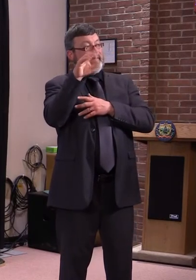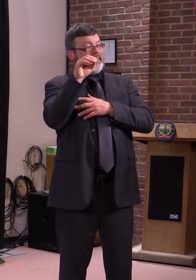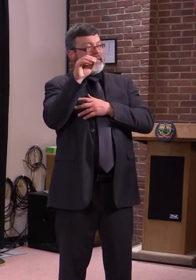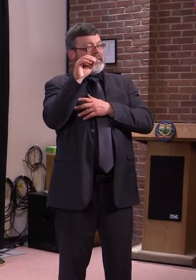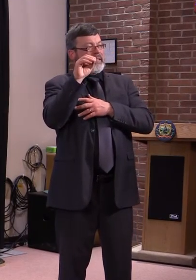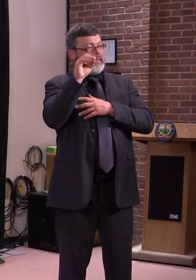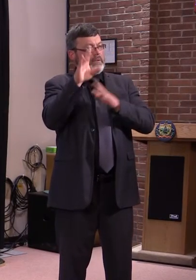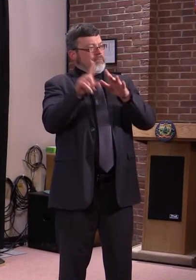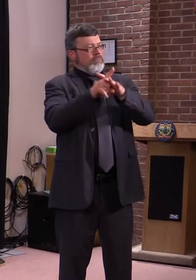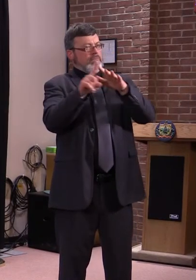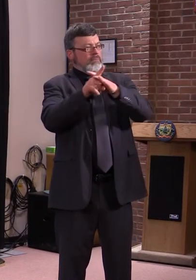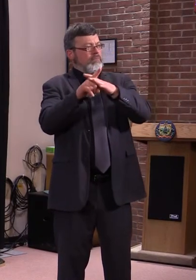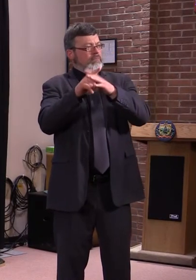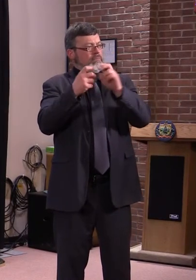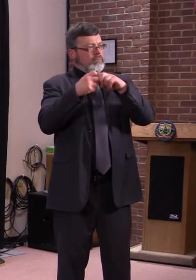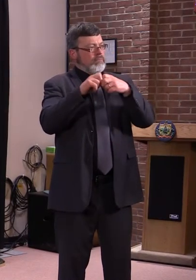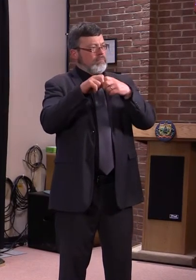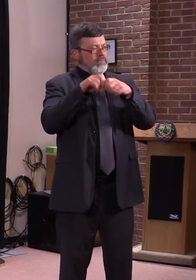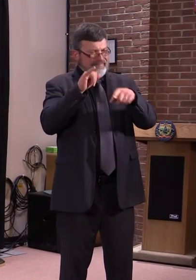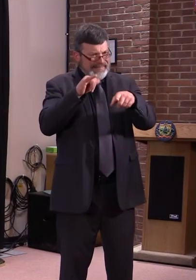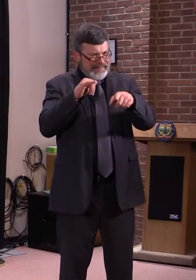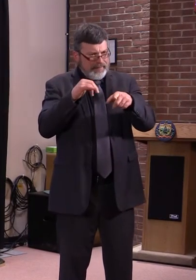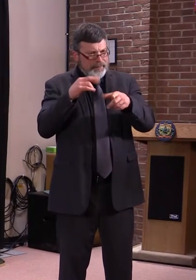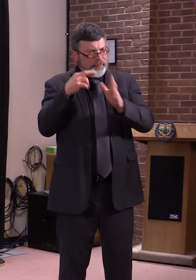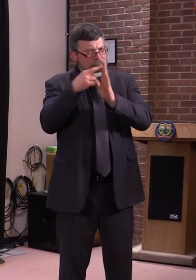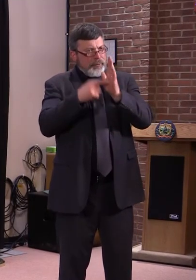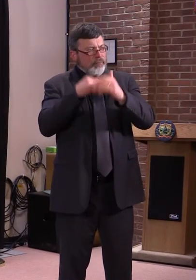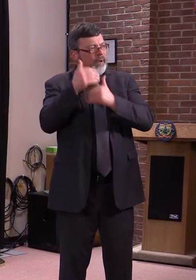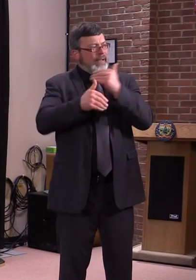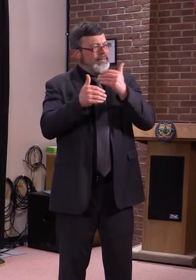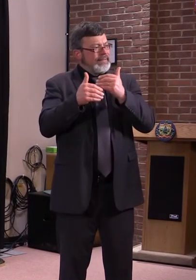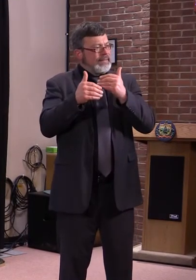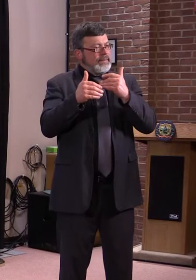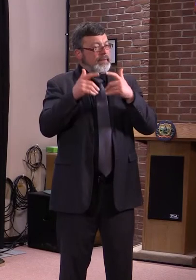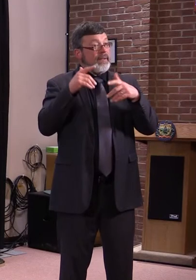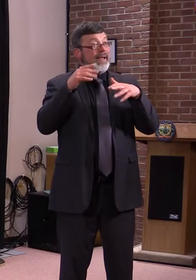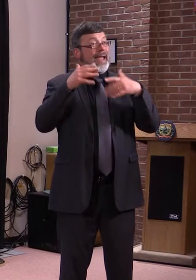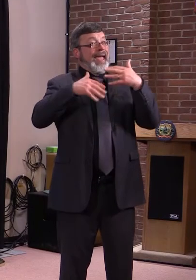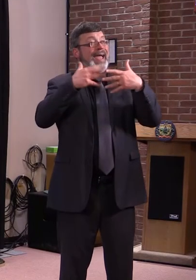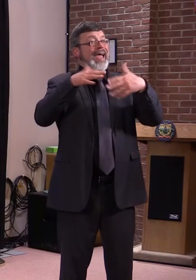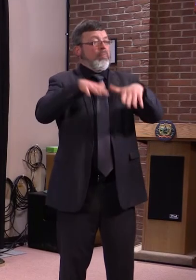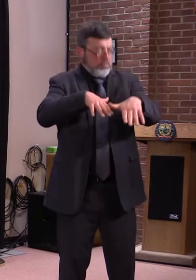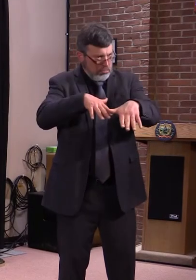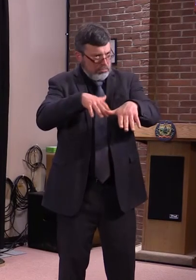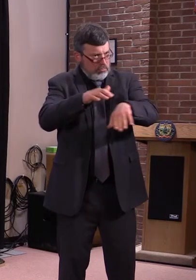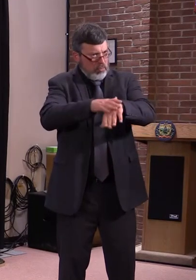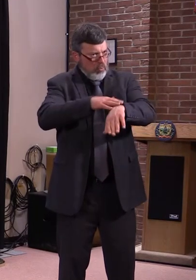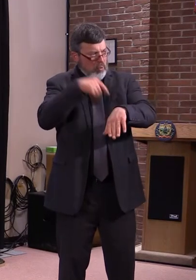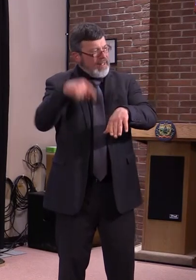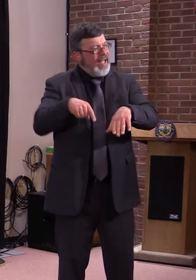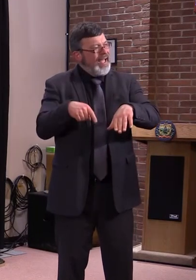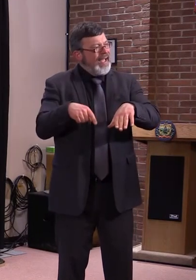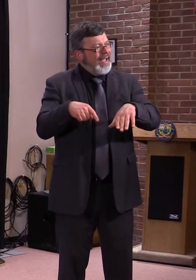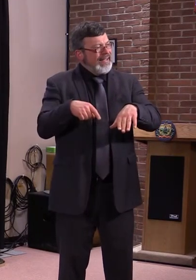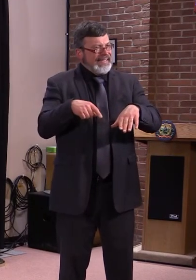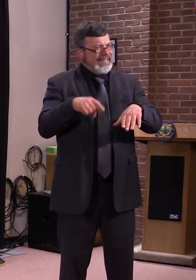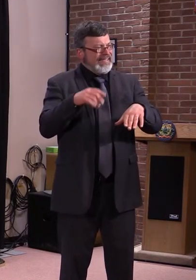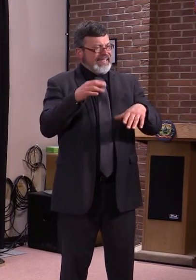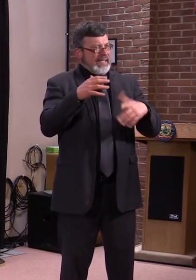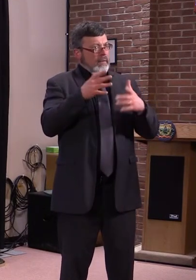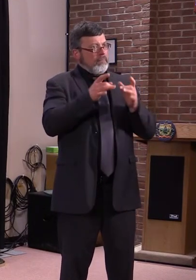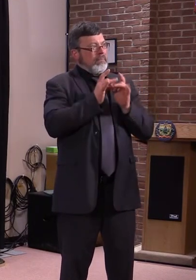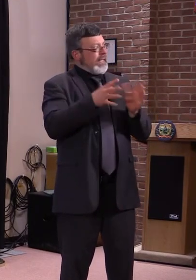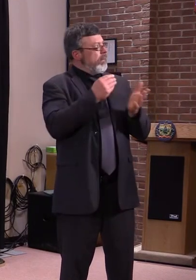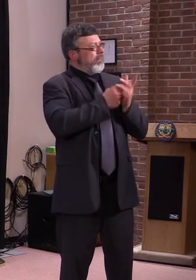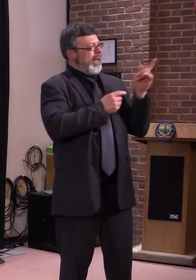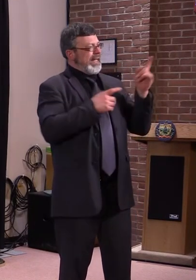regulatory process that we have in place right now that would slow that process down to get the money out and get those